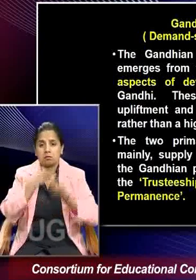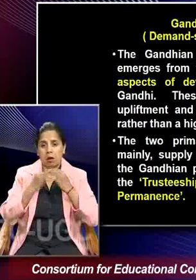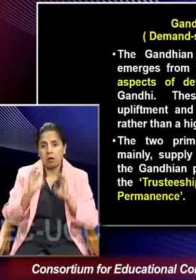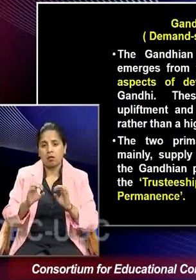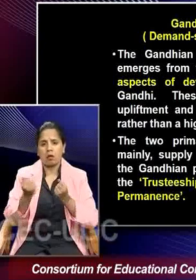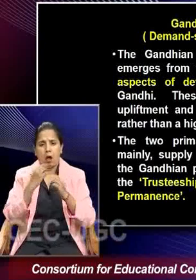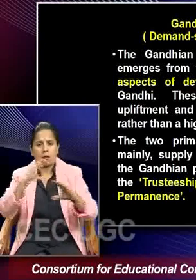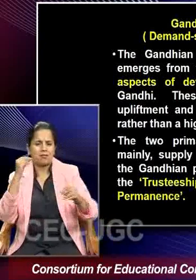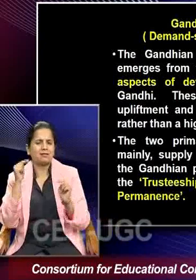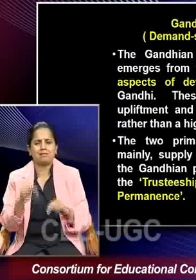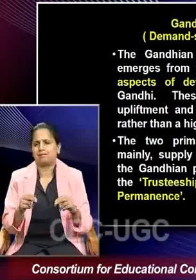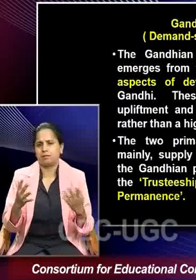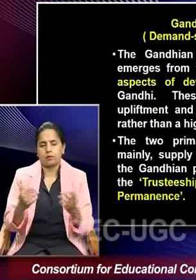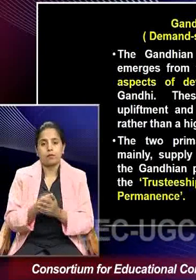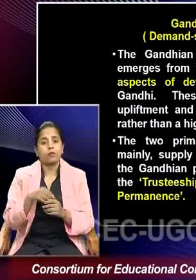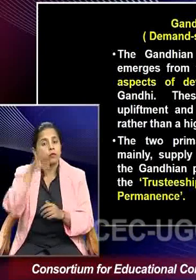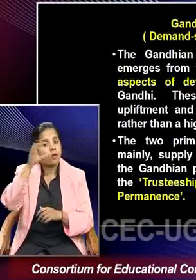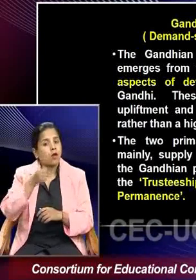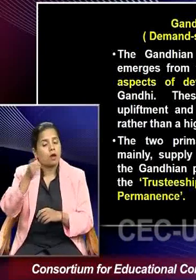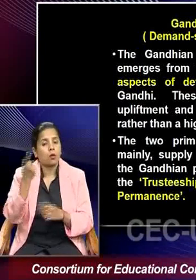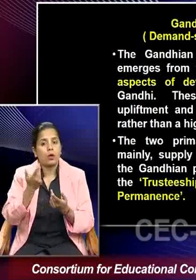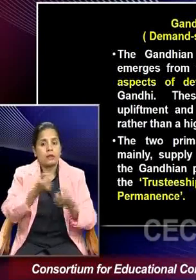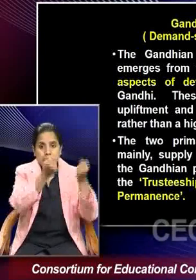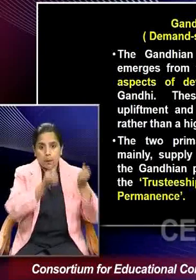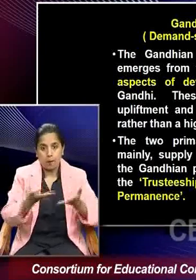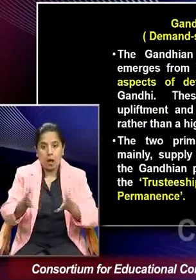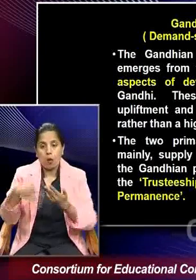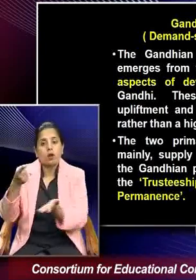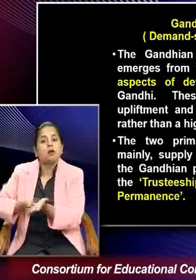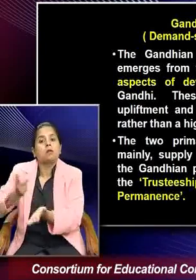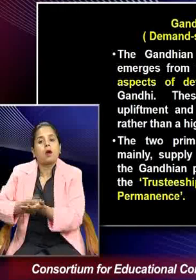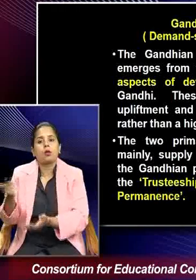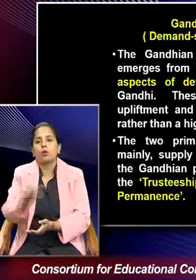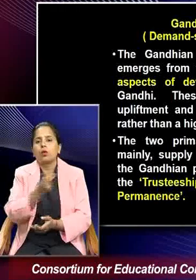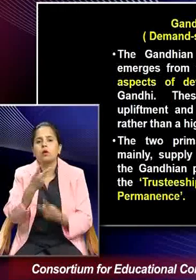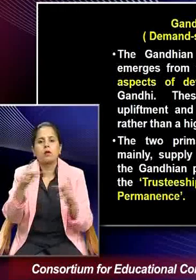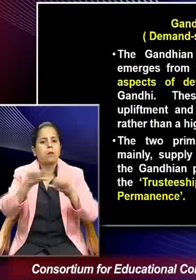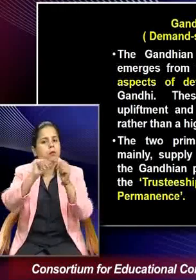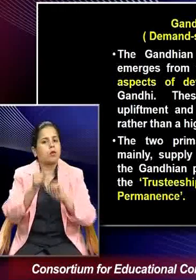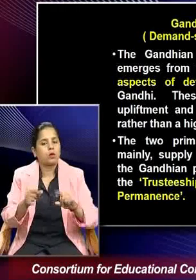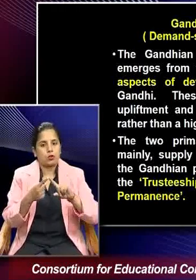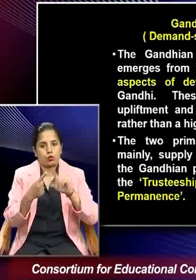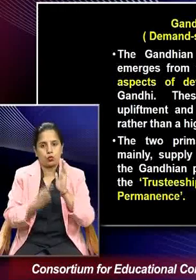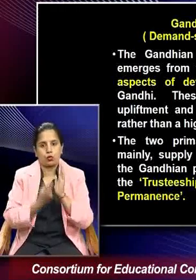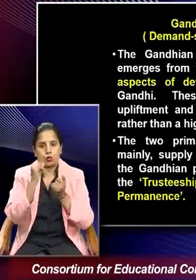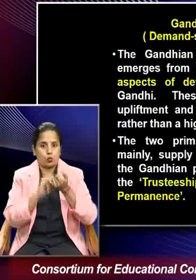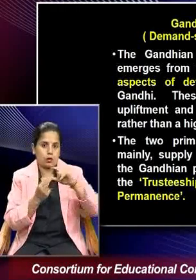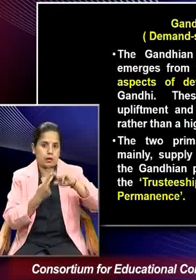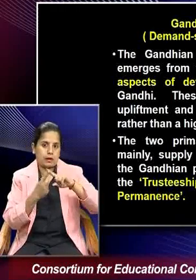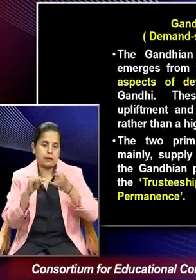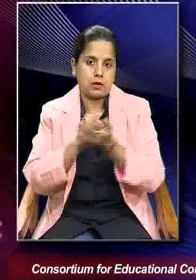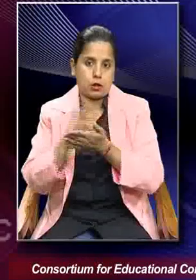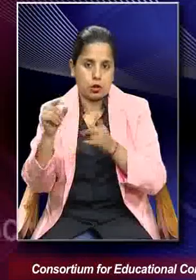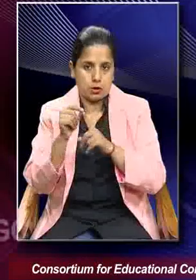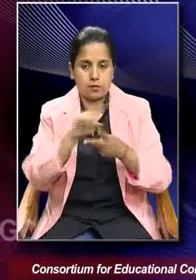demand, viewed from Gandhian perspective, are reflected in his two models, trusteeship model and economy